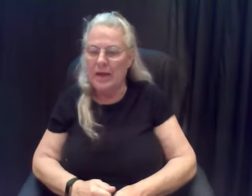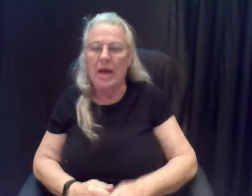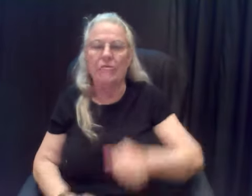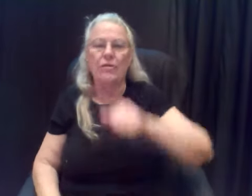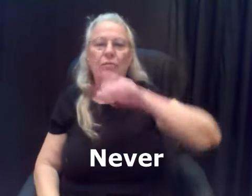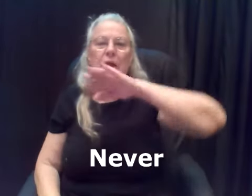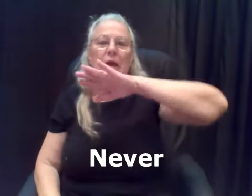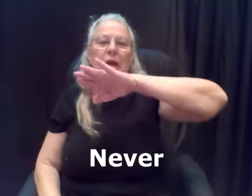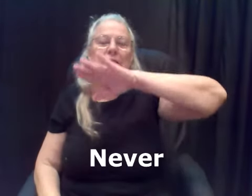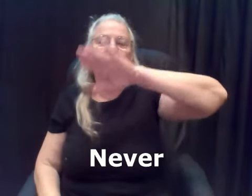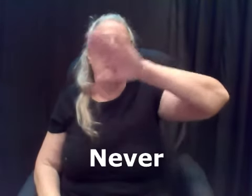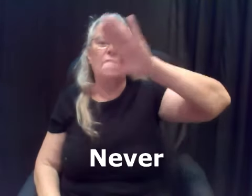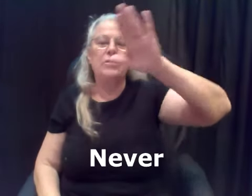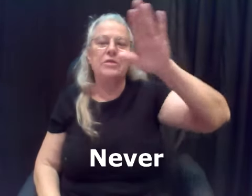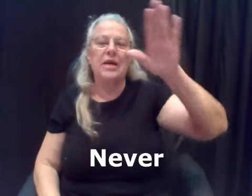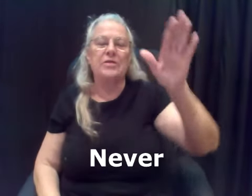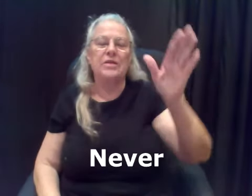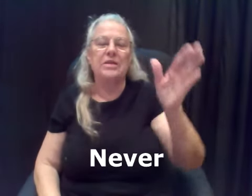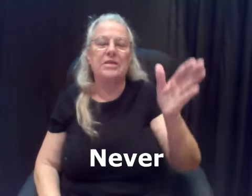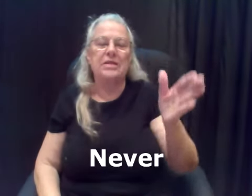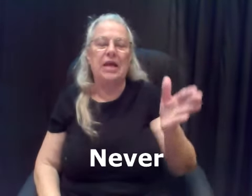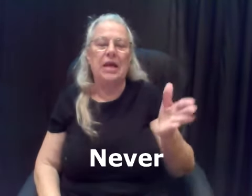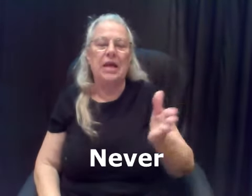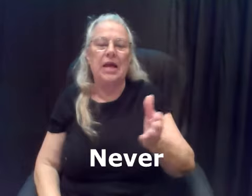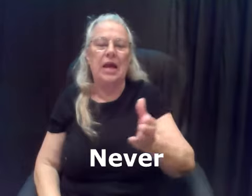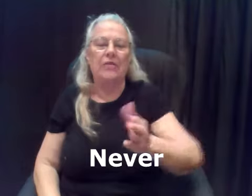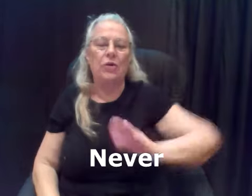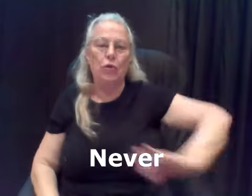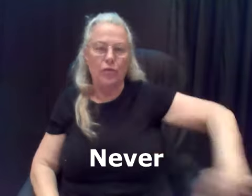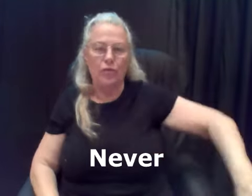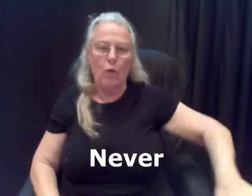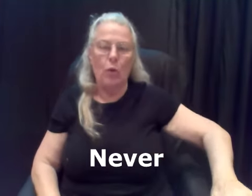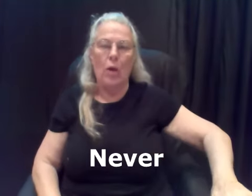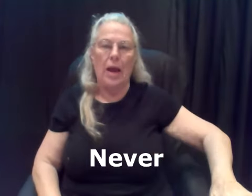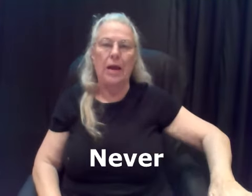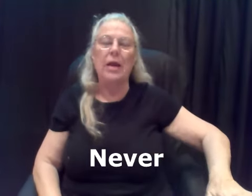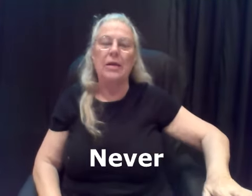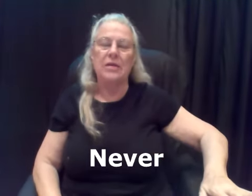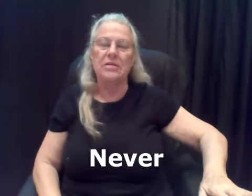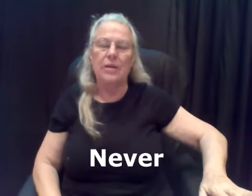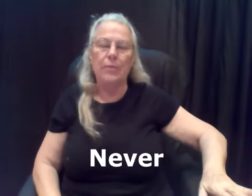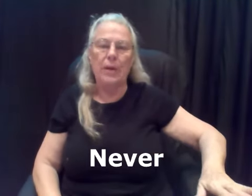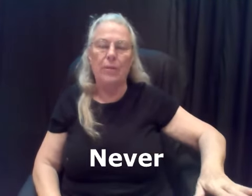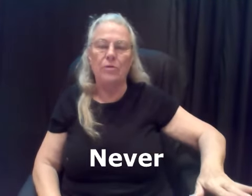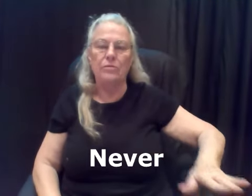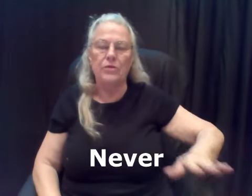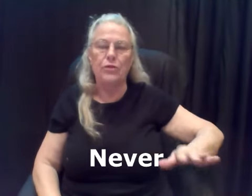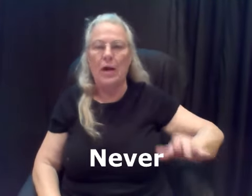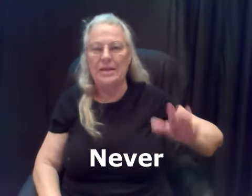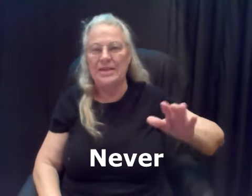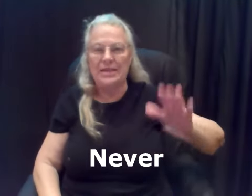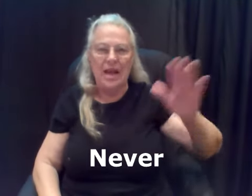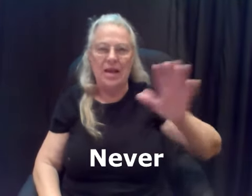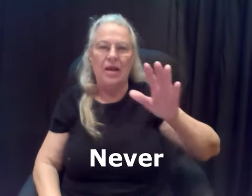Never. It's almost like there's a C and then you throw it away. Now, some people try to take